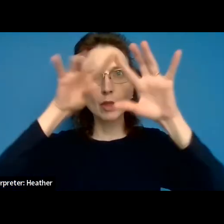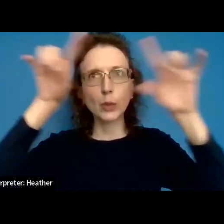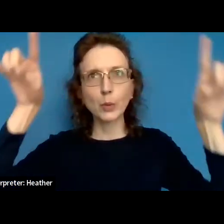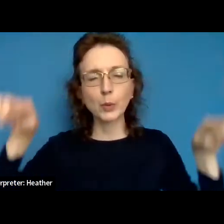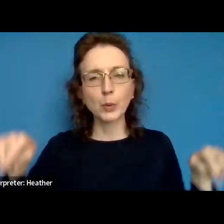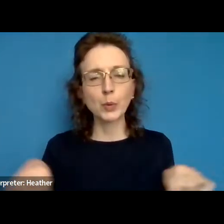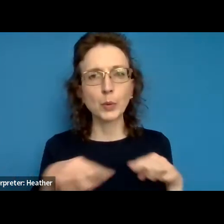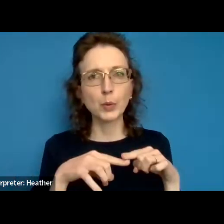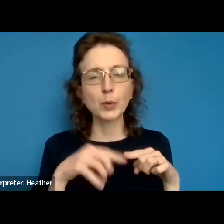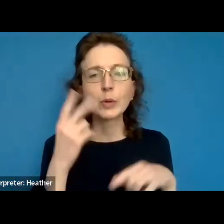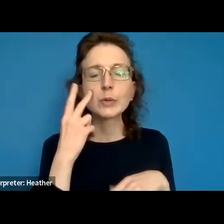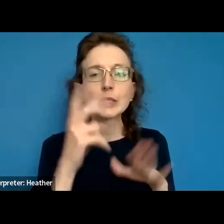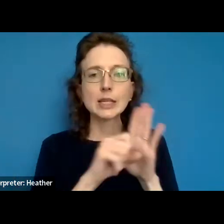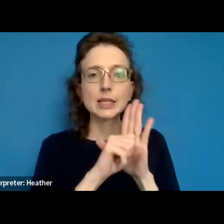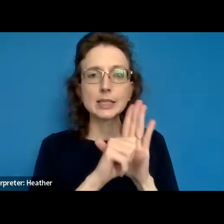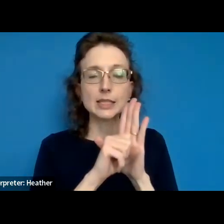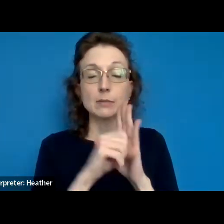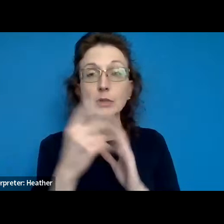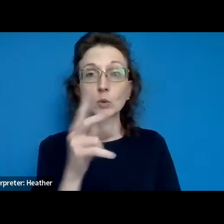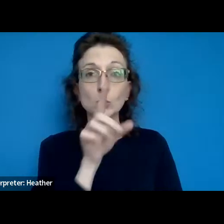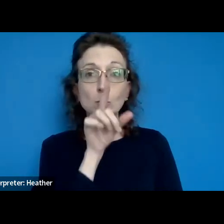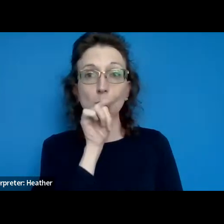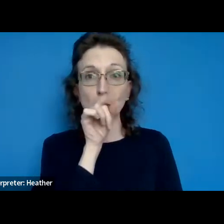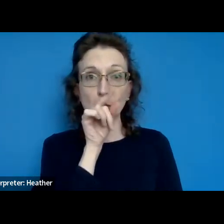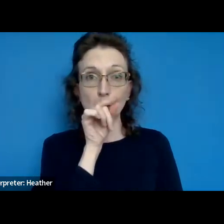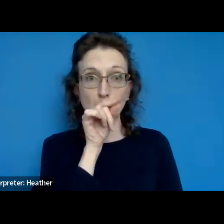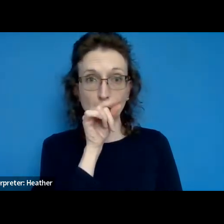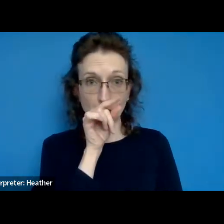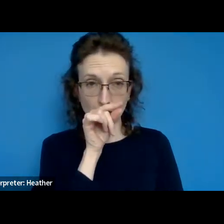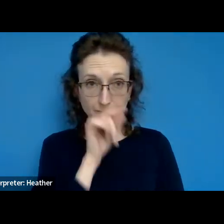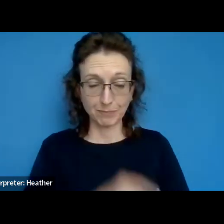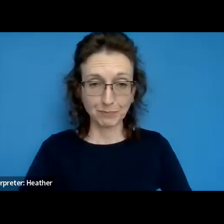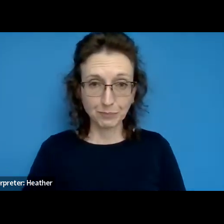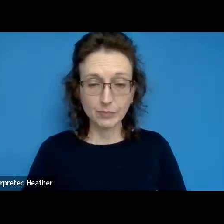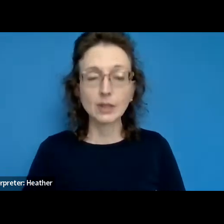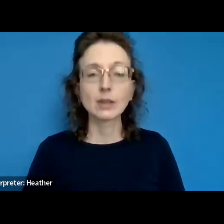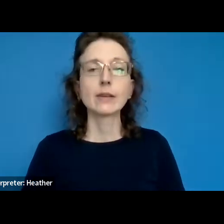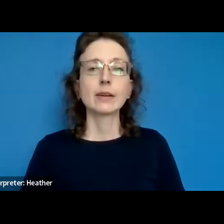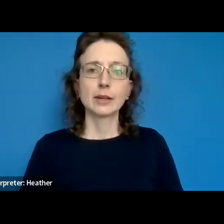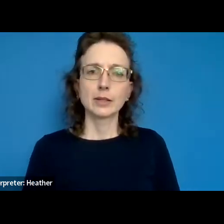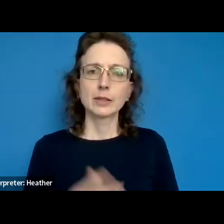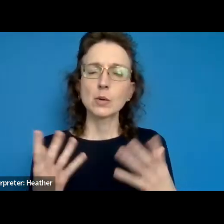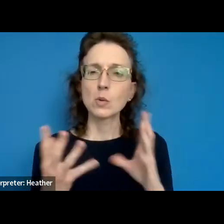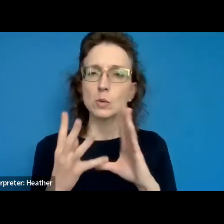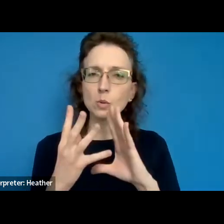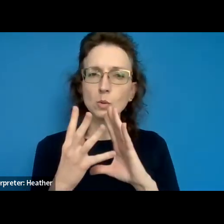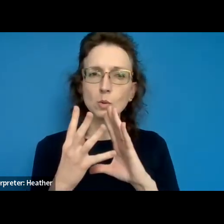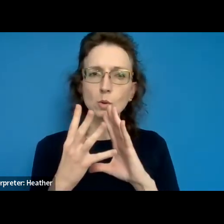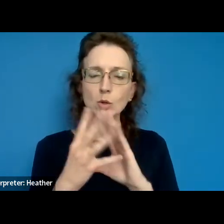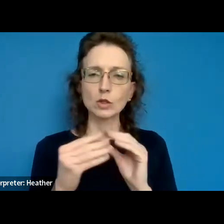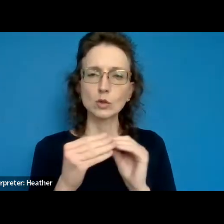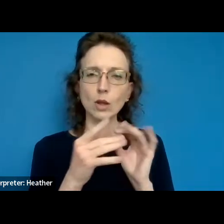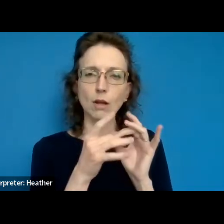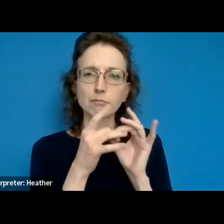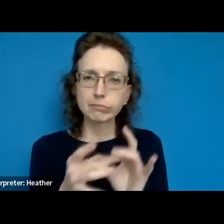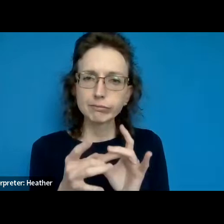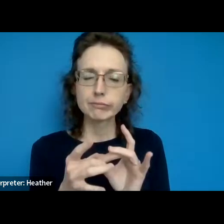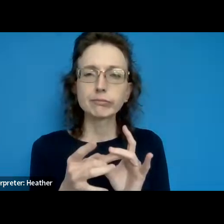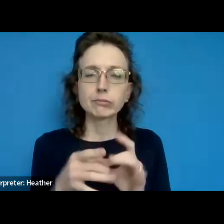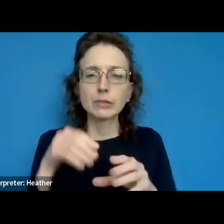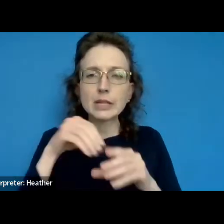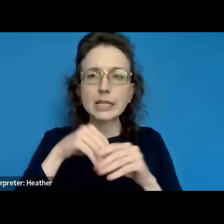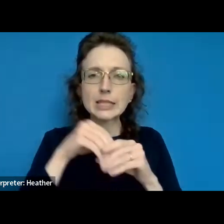is a symbol of two birds. So the stories are embedded within